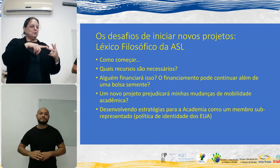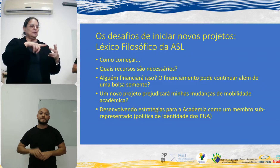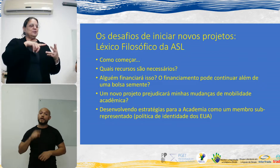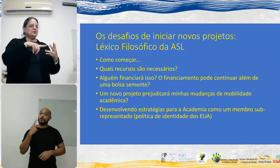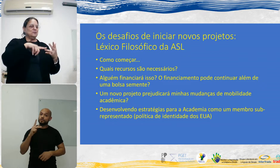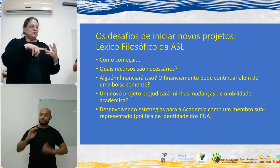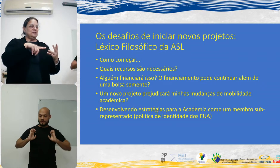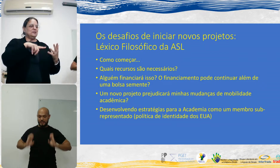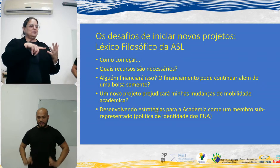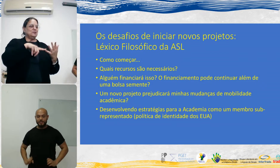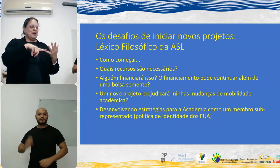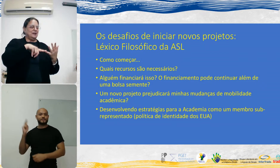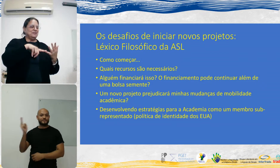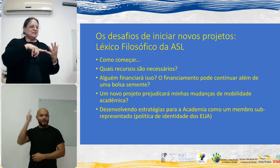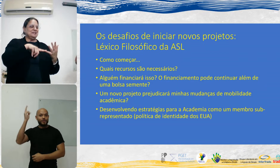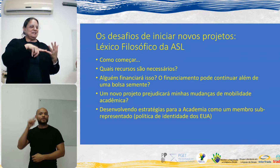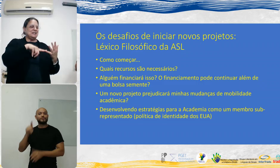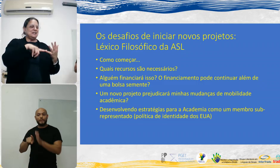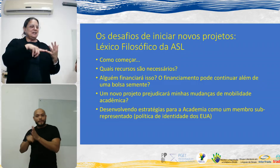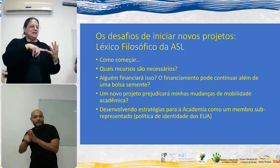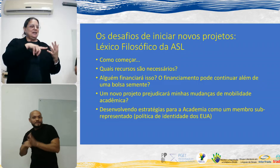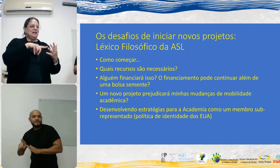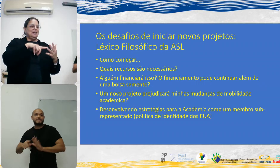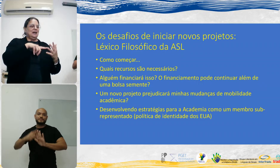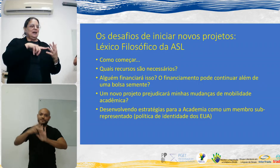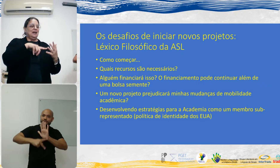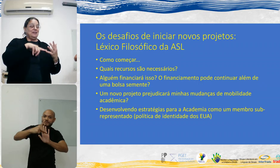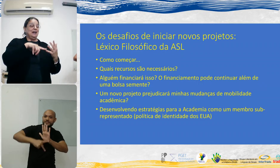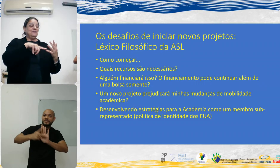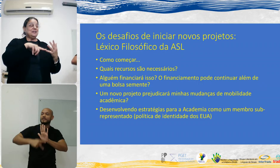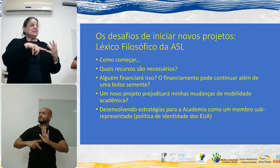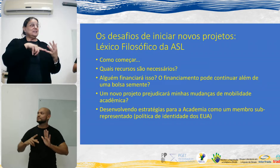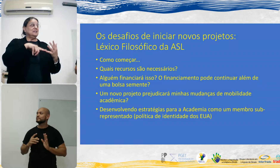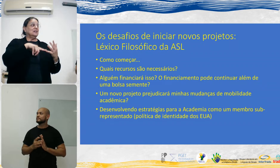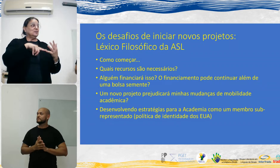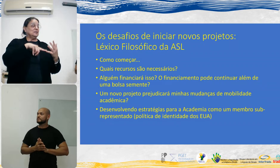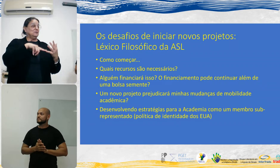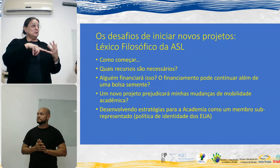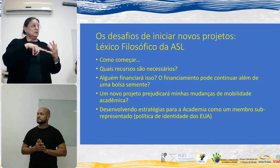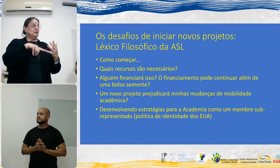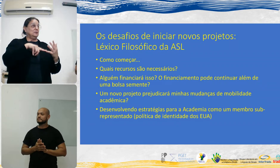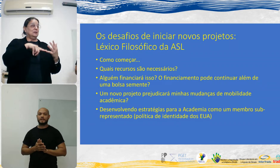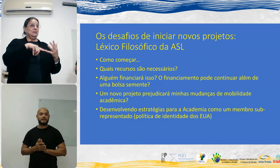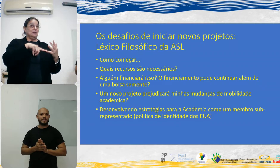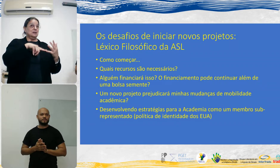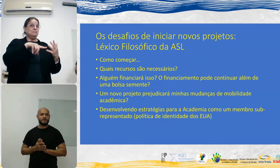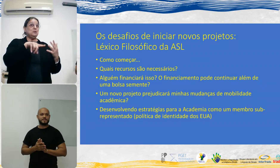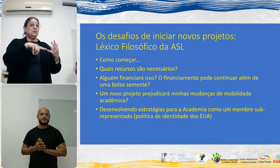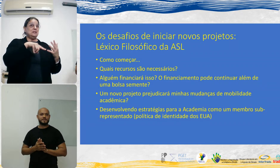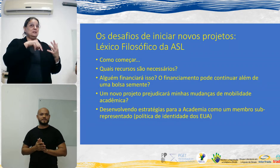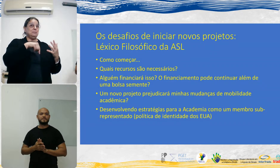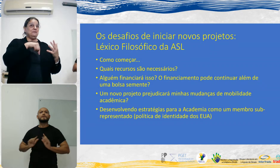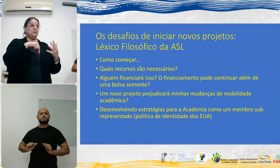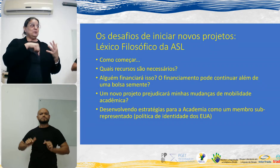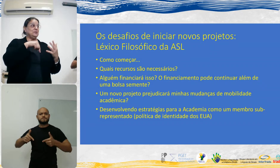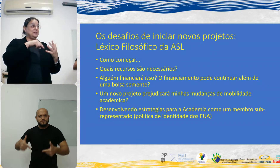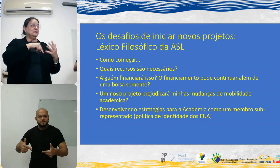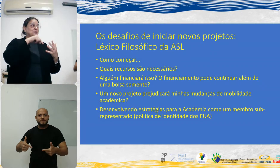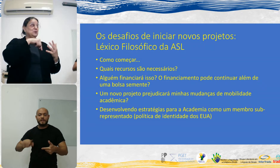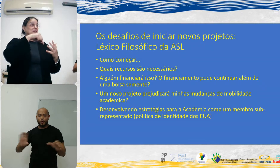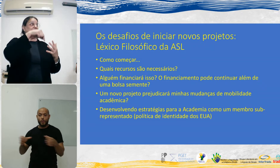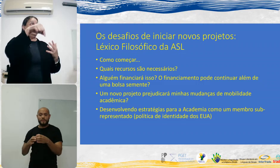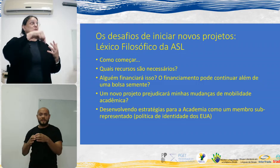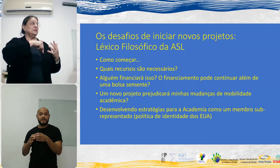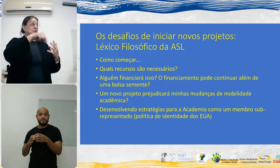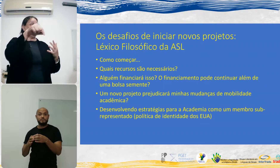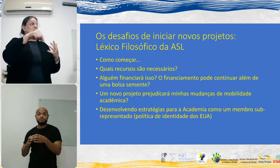your project, your research, your advocacy, and the advocacy not just for the community, but for yourself so